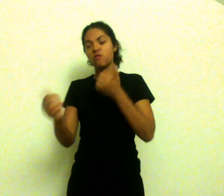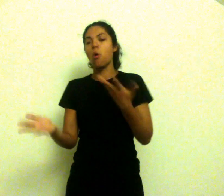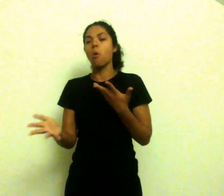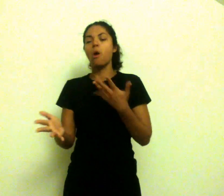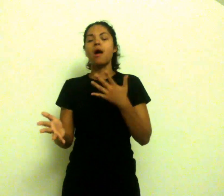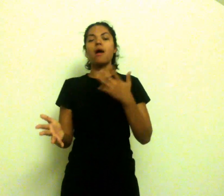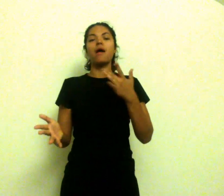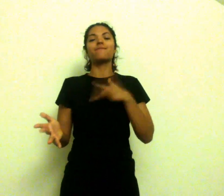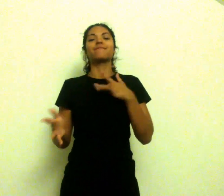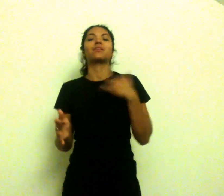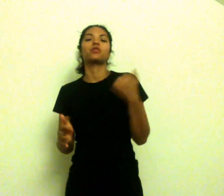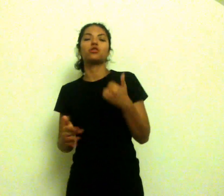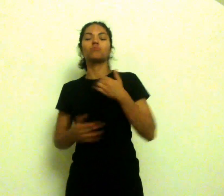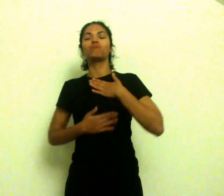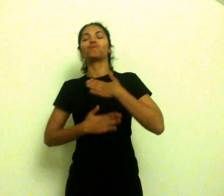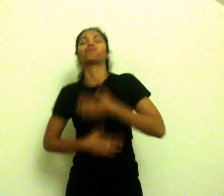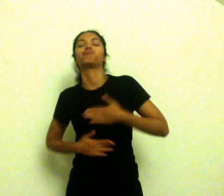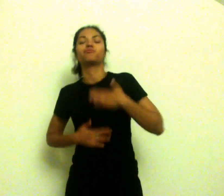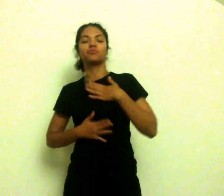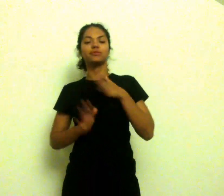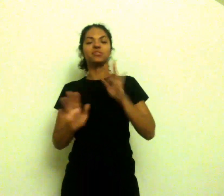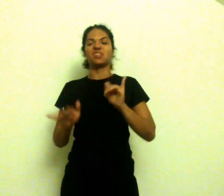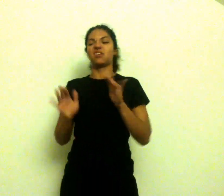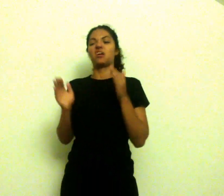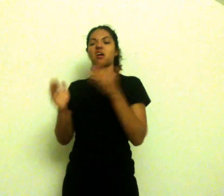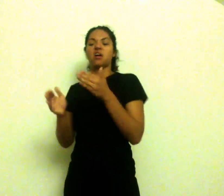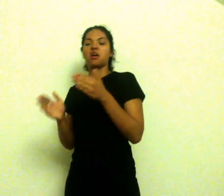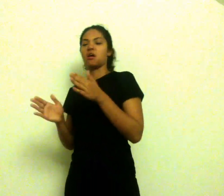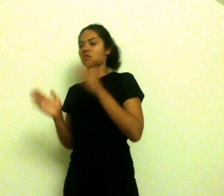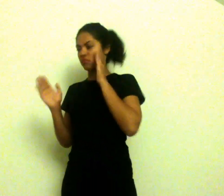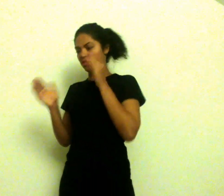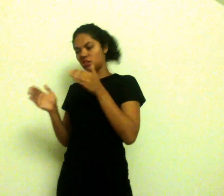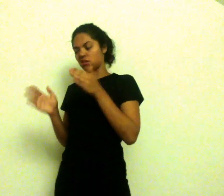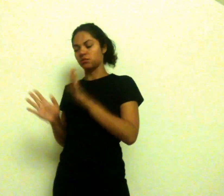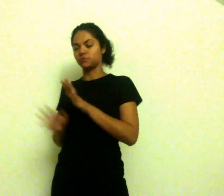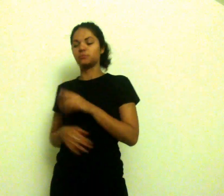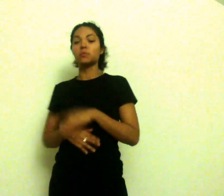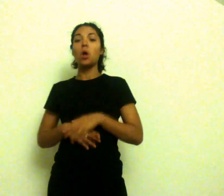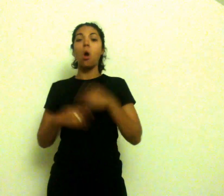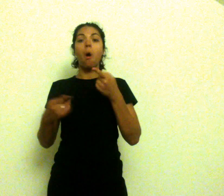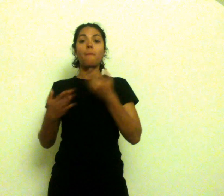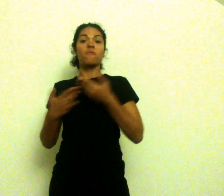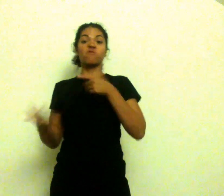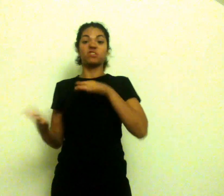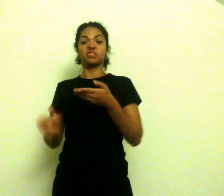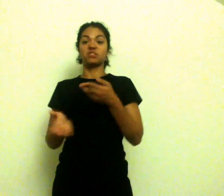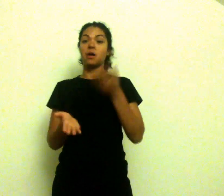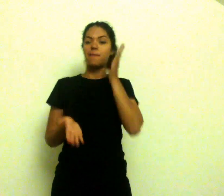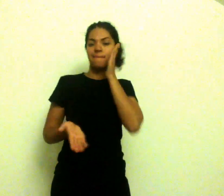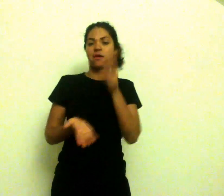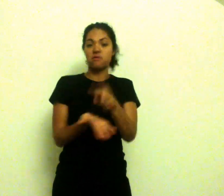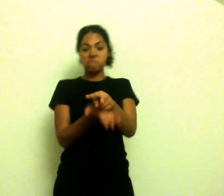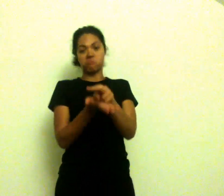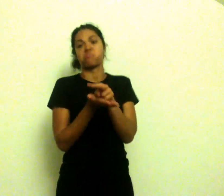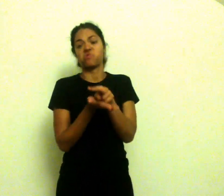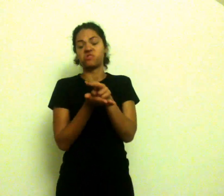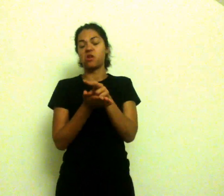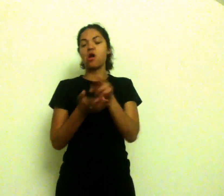Paris with one of his closest friends, he voiced to that friend of his, and I think some of the most impassioned words ever